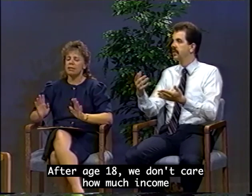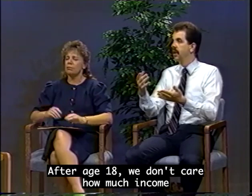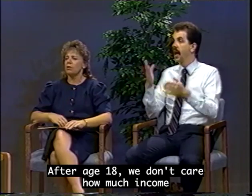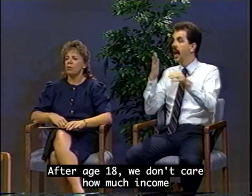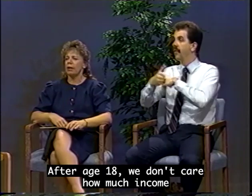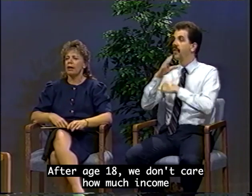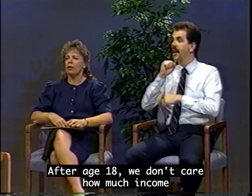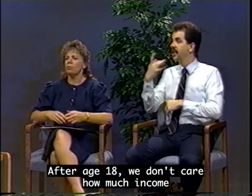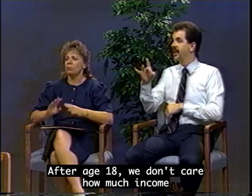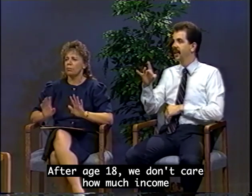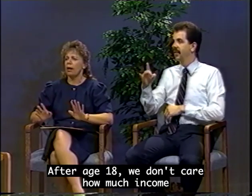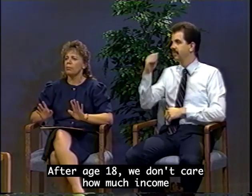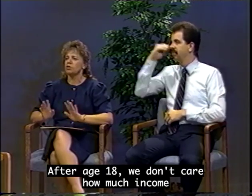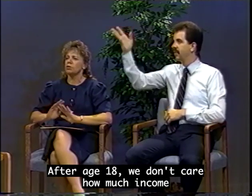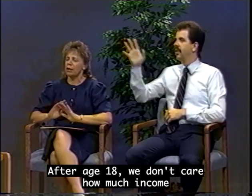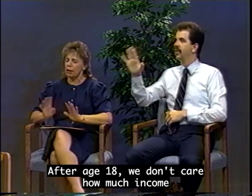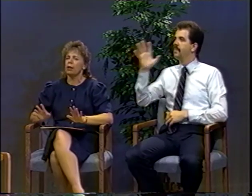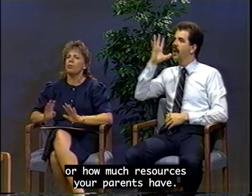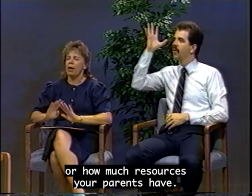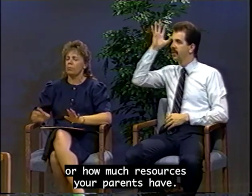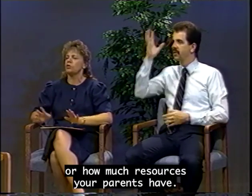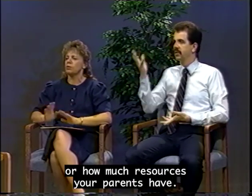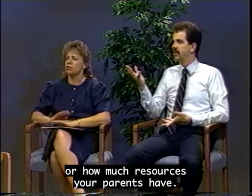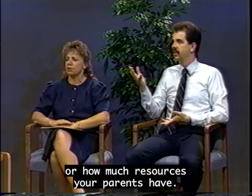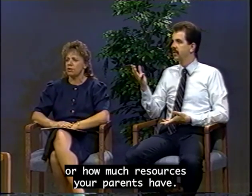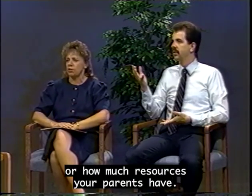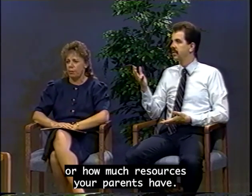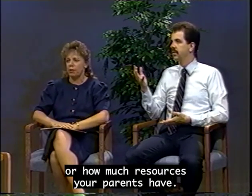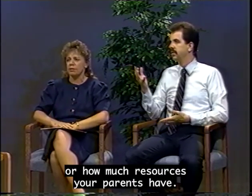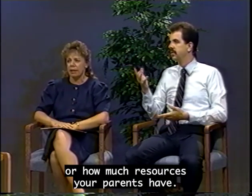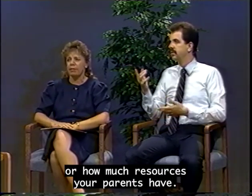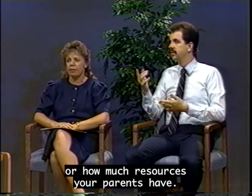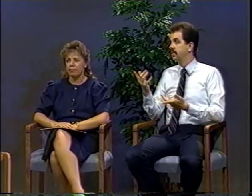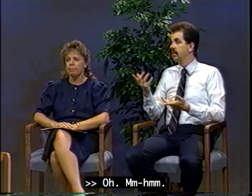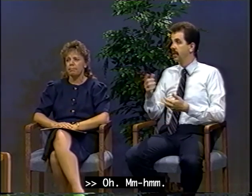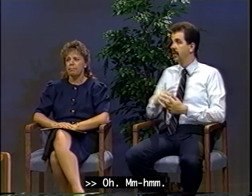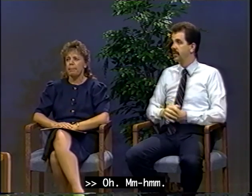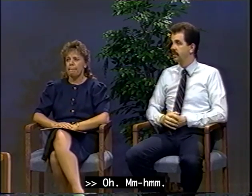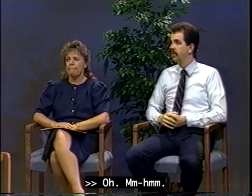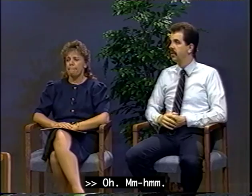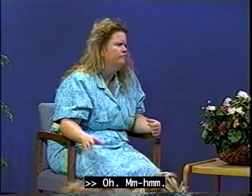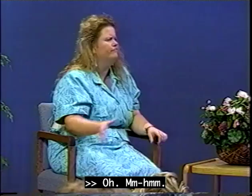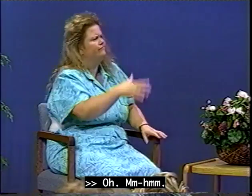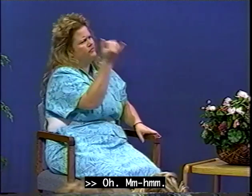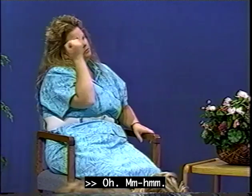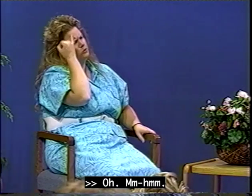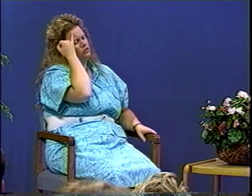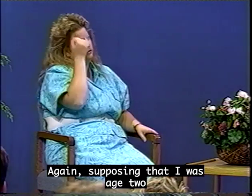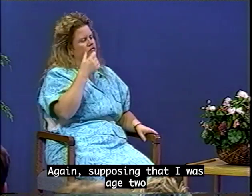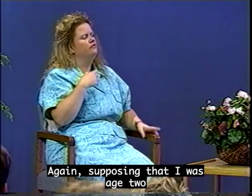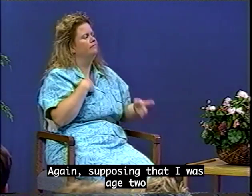age 18, we don't care how much income or how much resources your parents have. Oh,